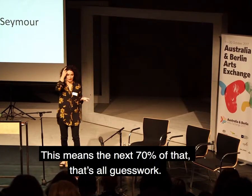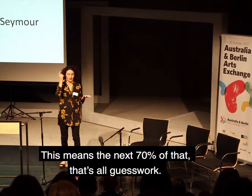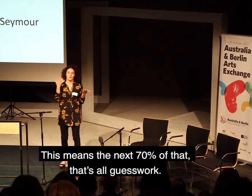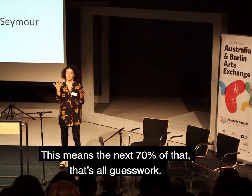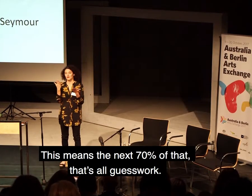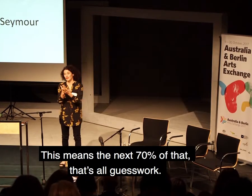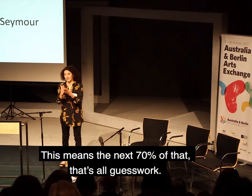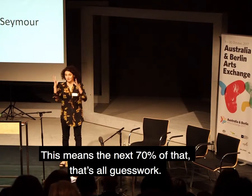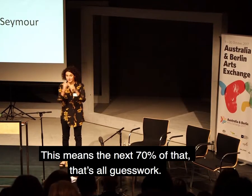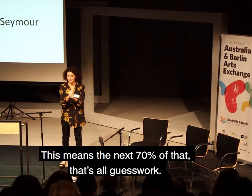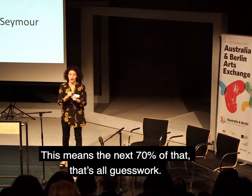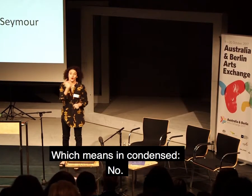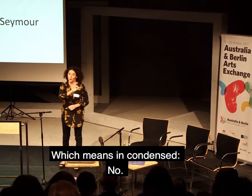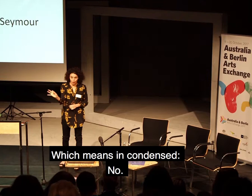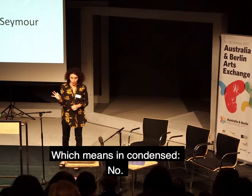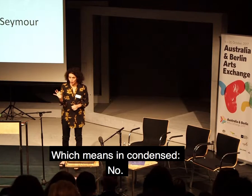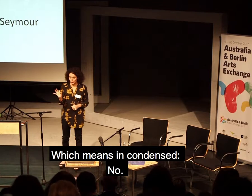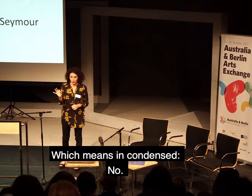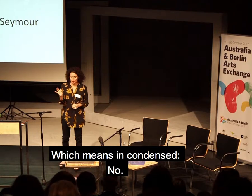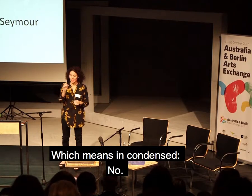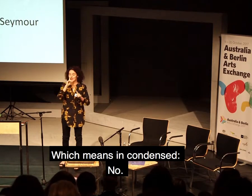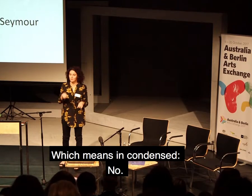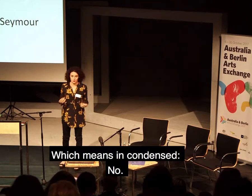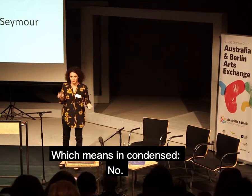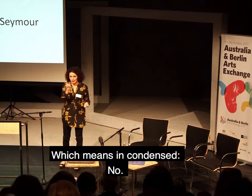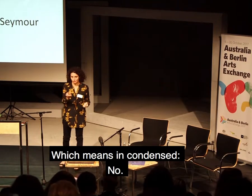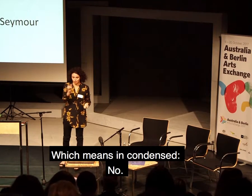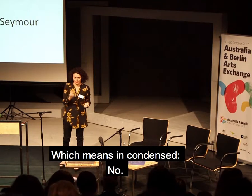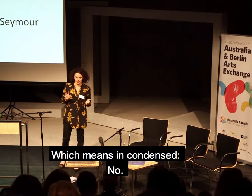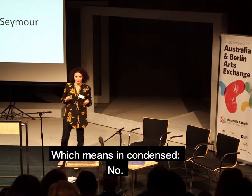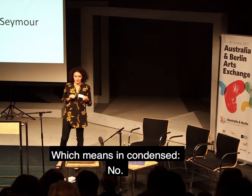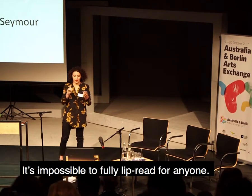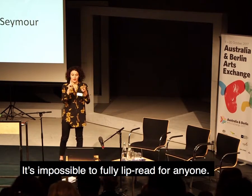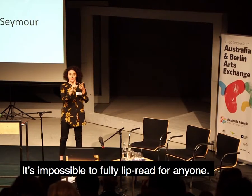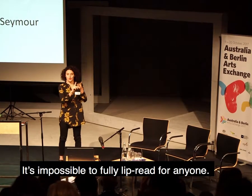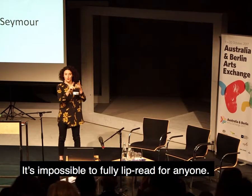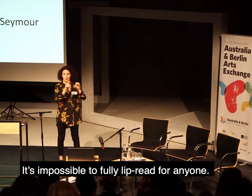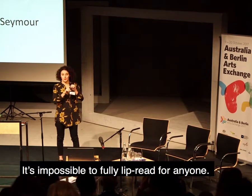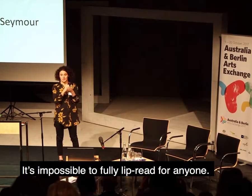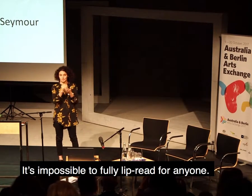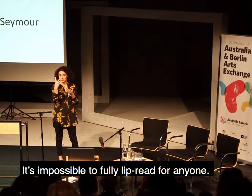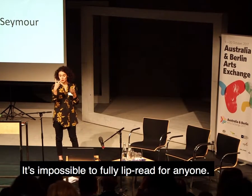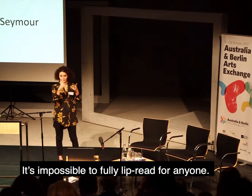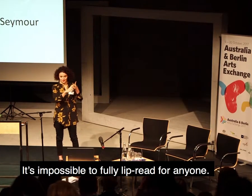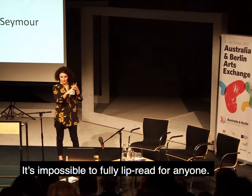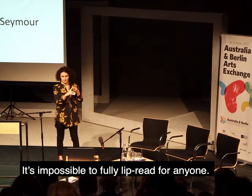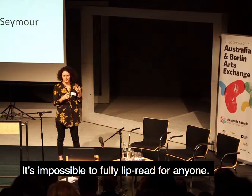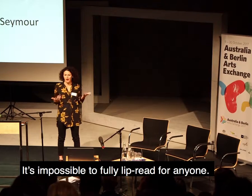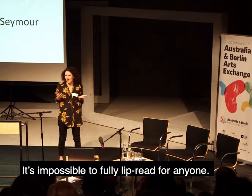all guesswork. Which means in condensed, no, it's impossible to fully lip read